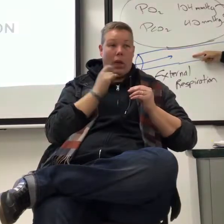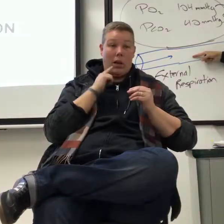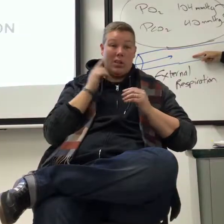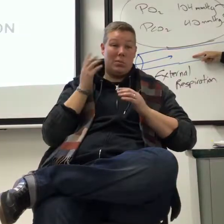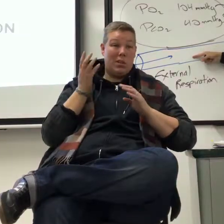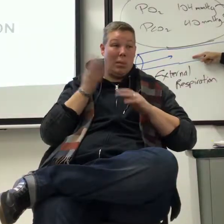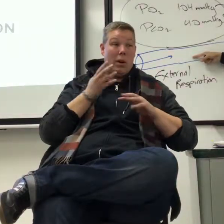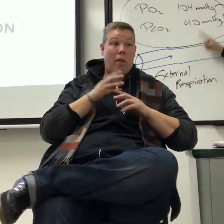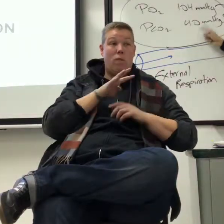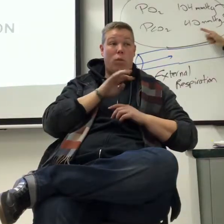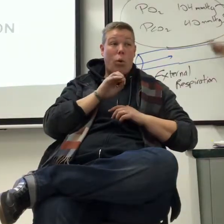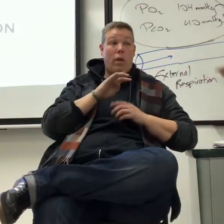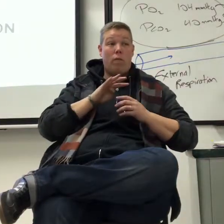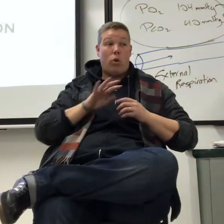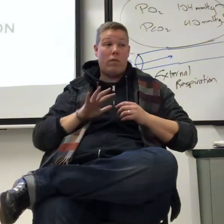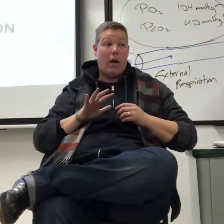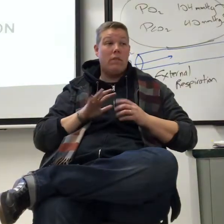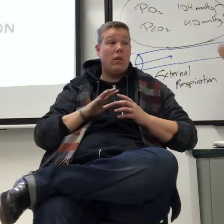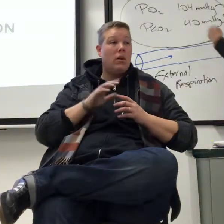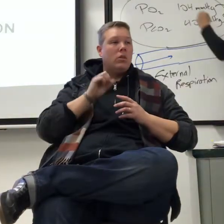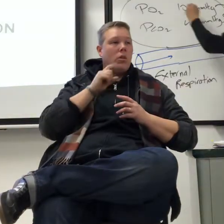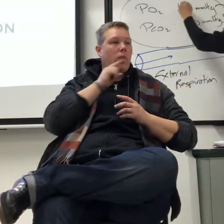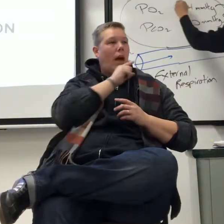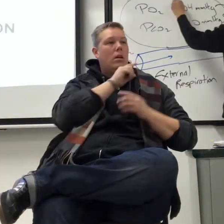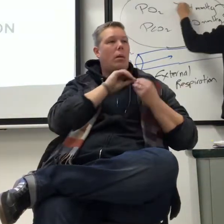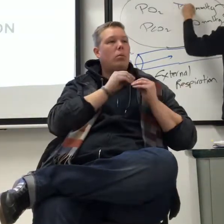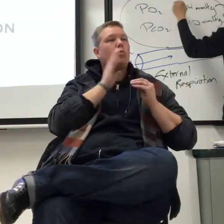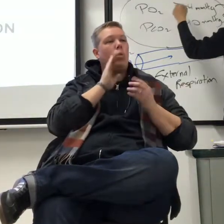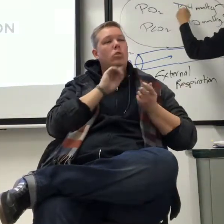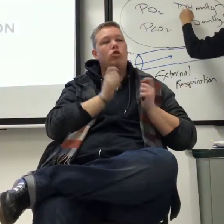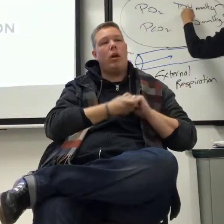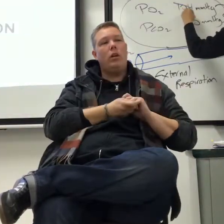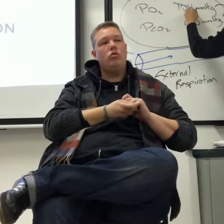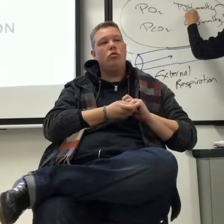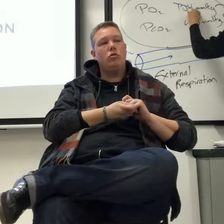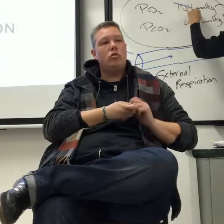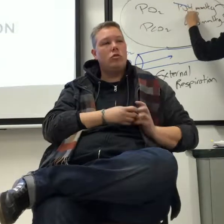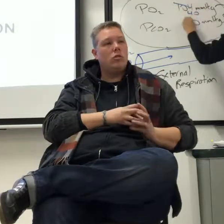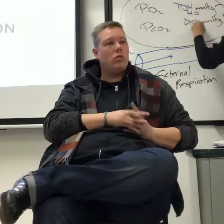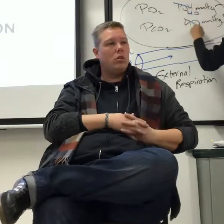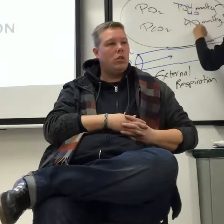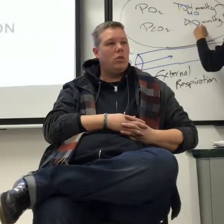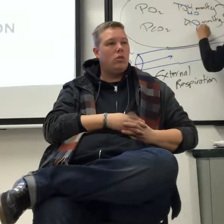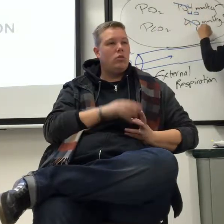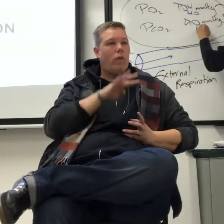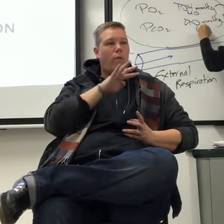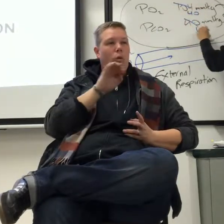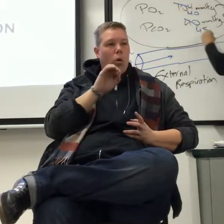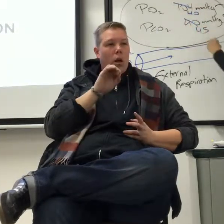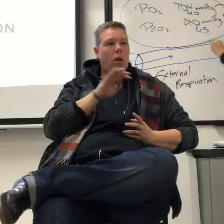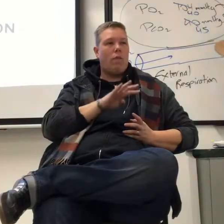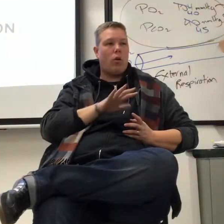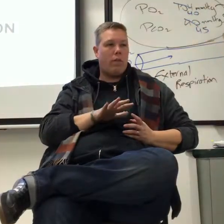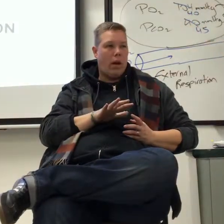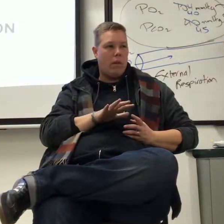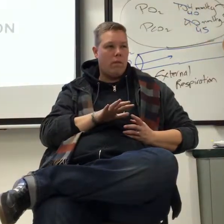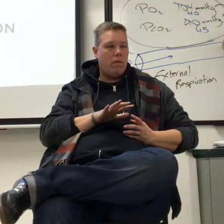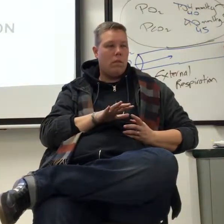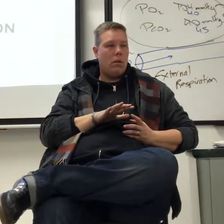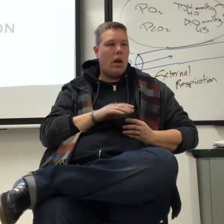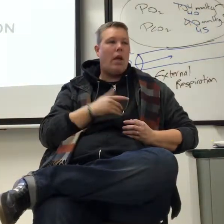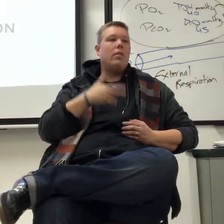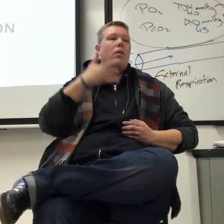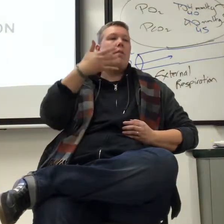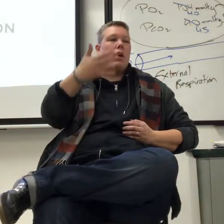in 40-45. So eventually, these numbers will change to 40-45, and